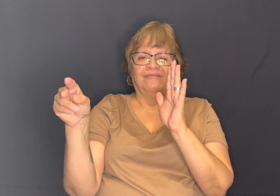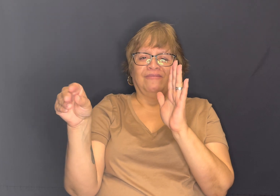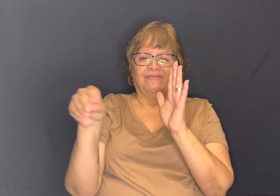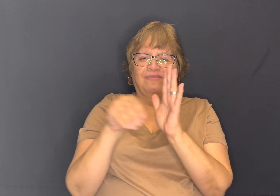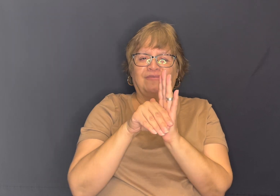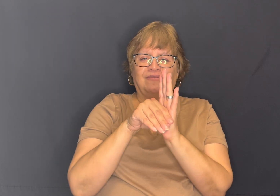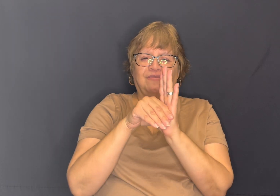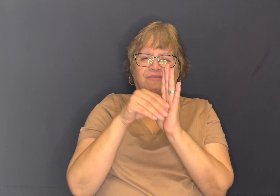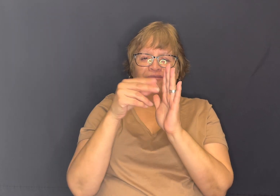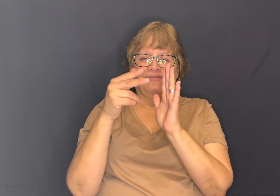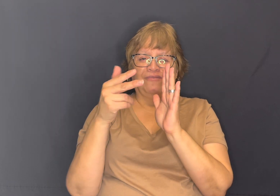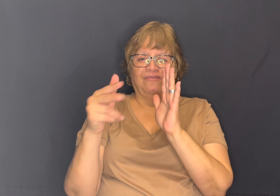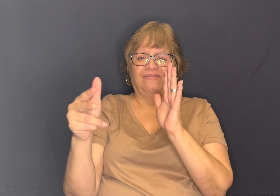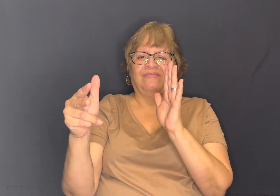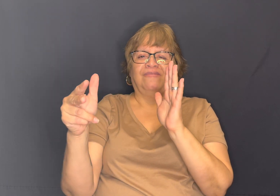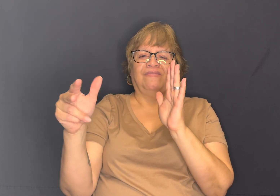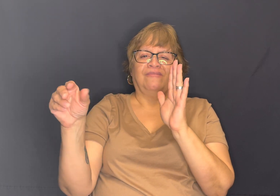2, 3,